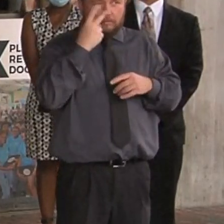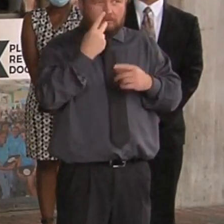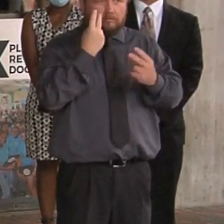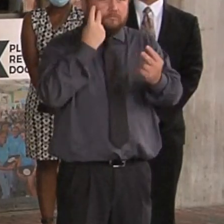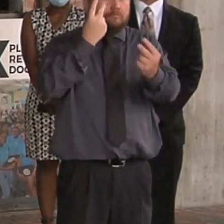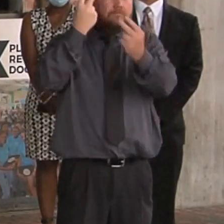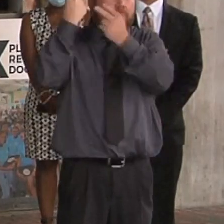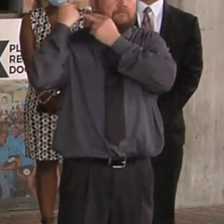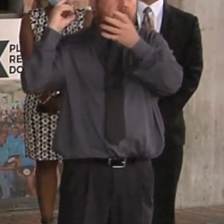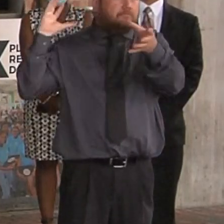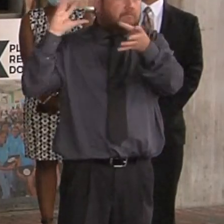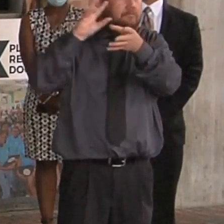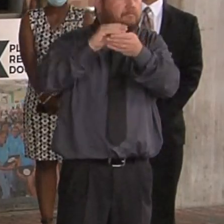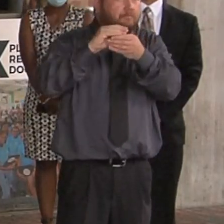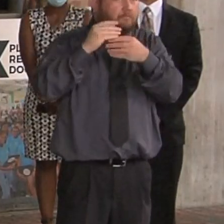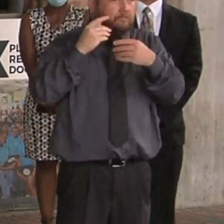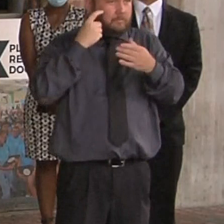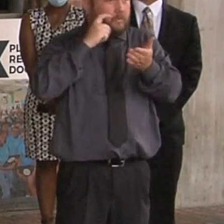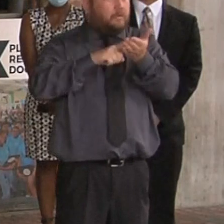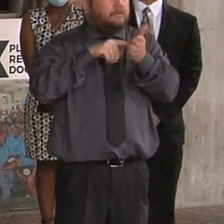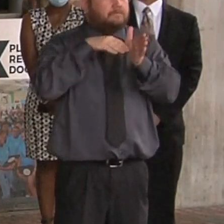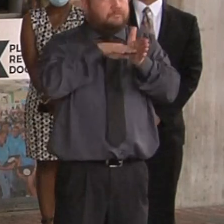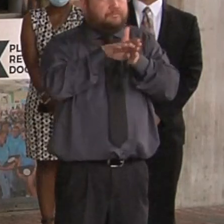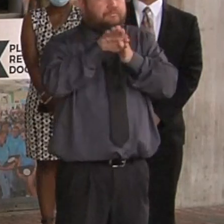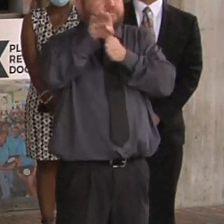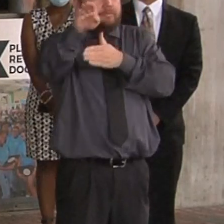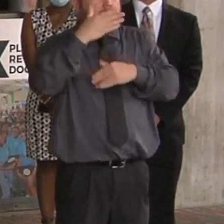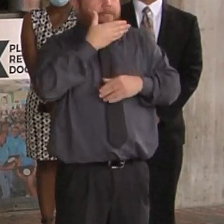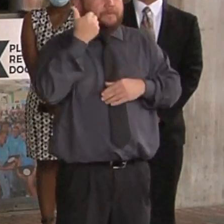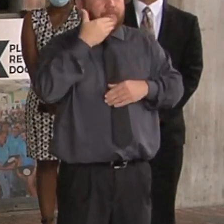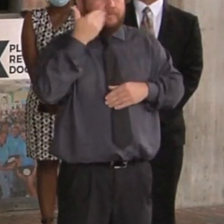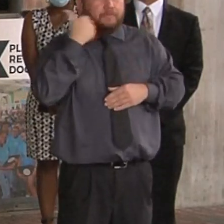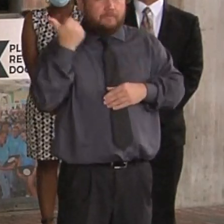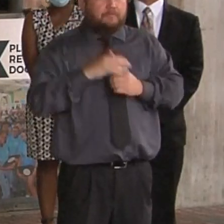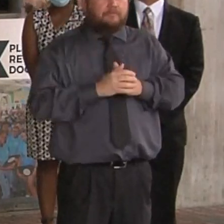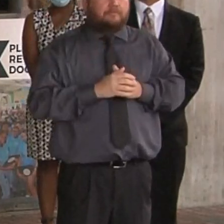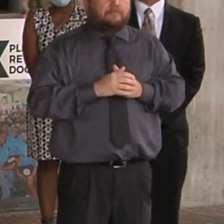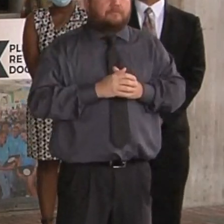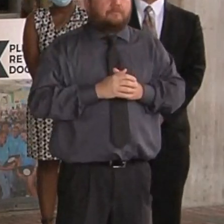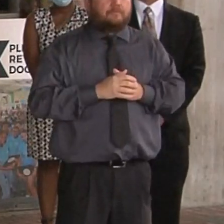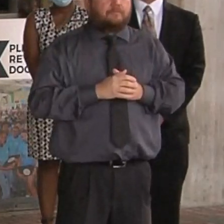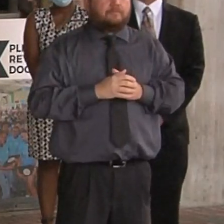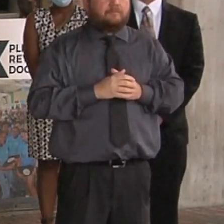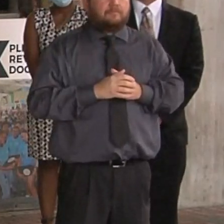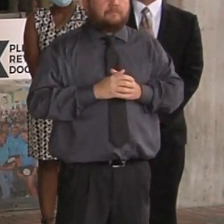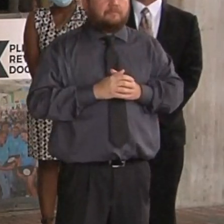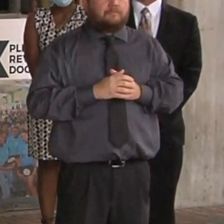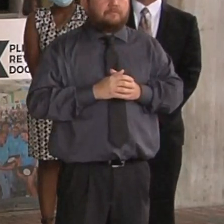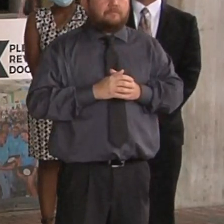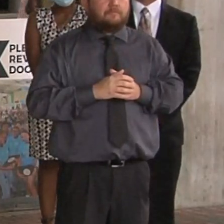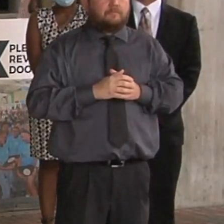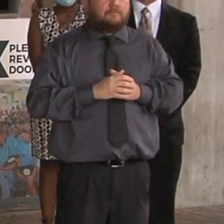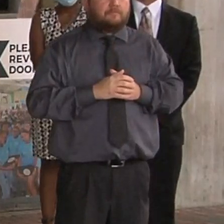sure that's not happening in your city. We just asked this. Let's split that 8 minutes and 46 seconds.